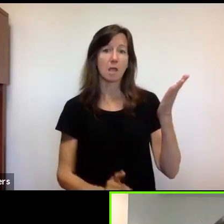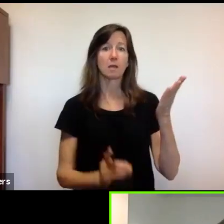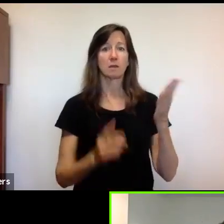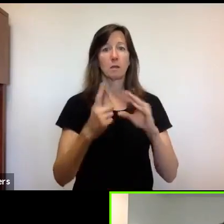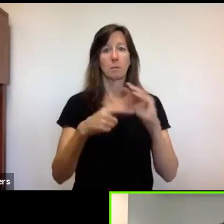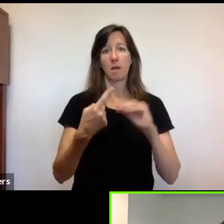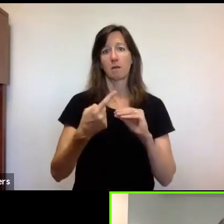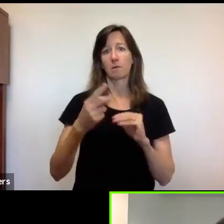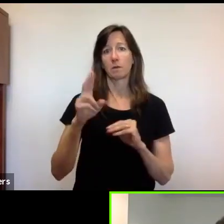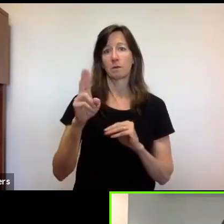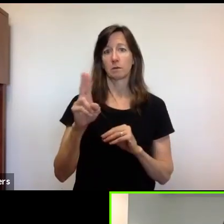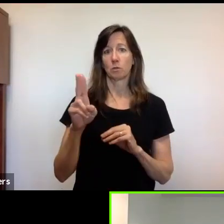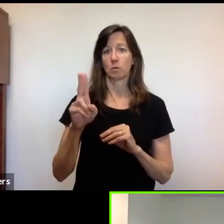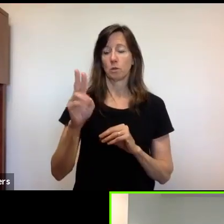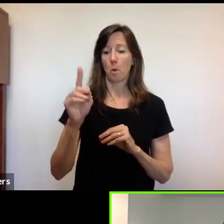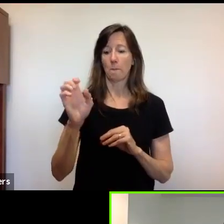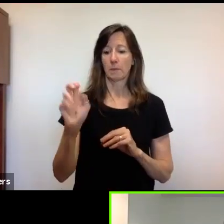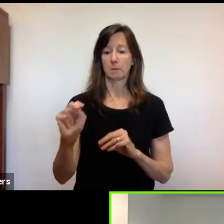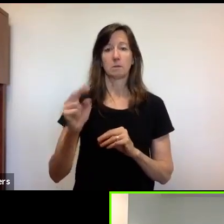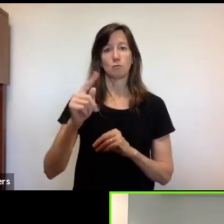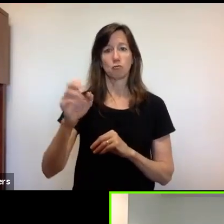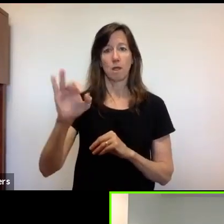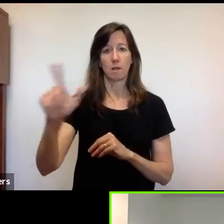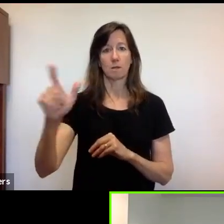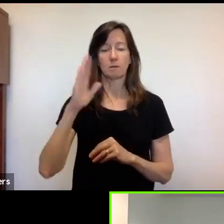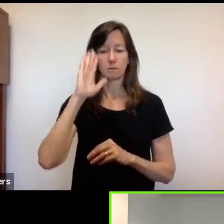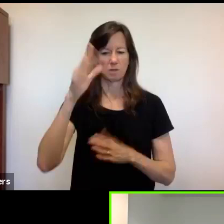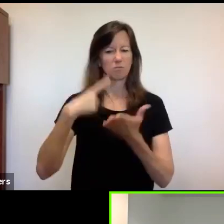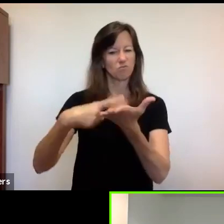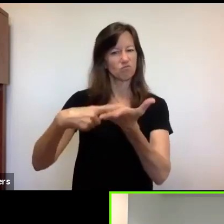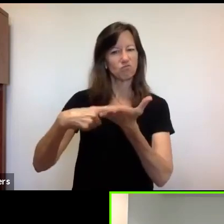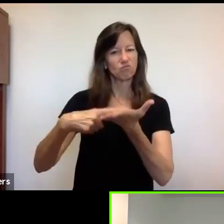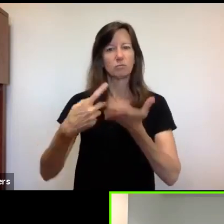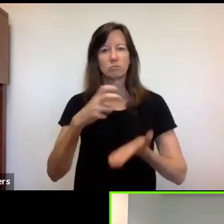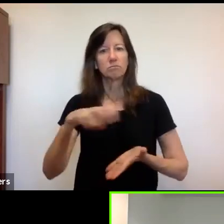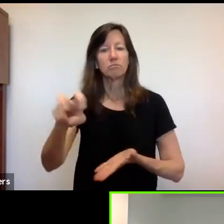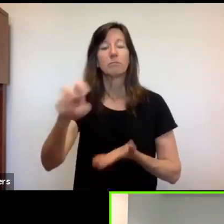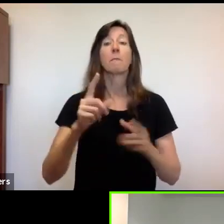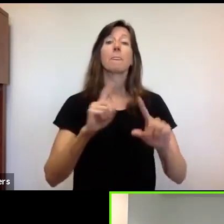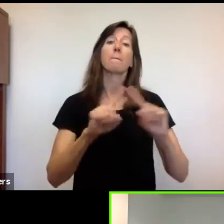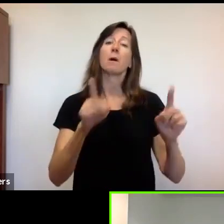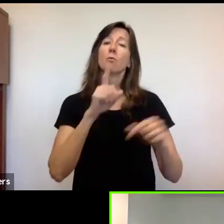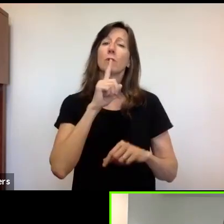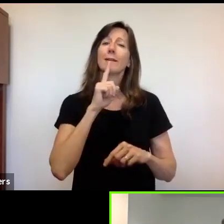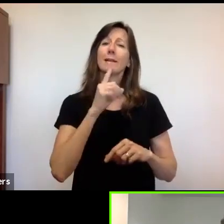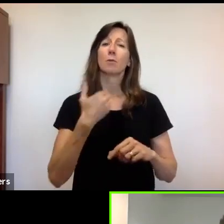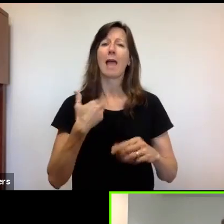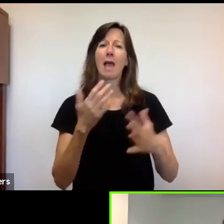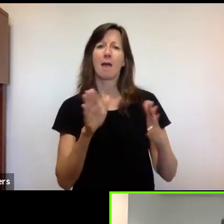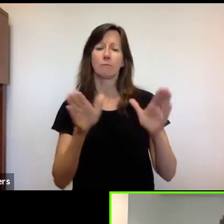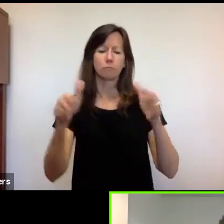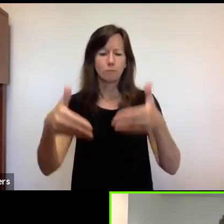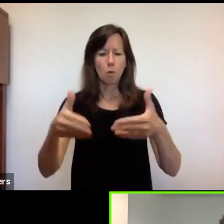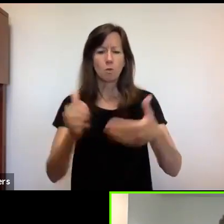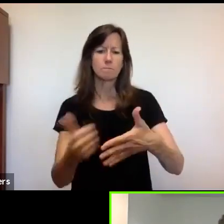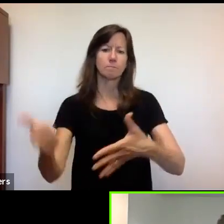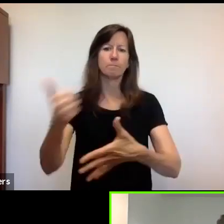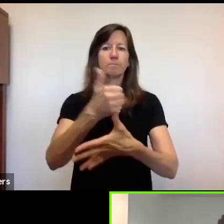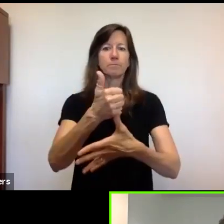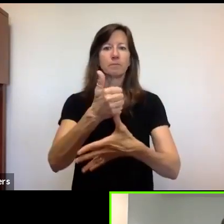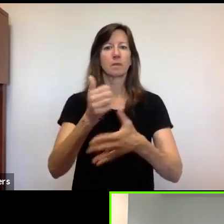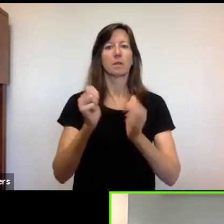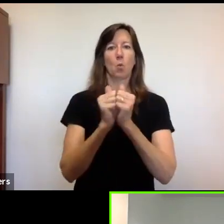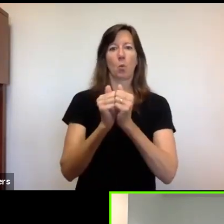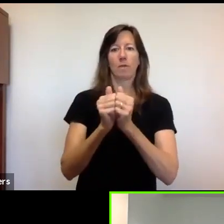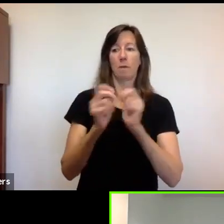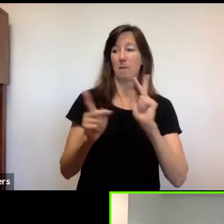and opportunities for more public input. We truly put a high priority on engaging with the community stakeholders, and